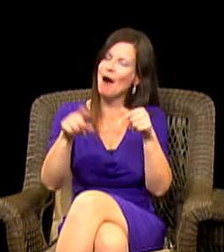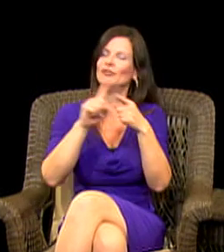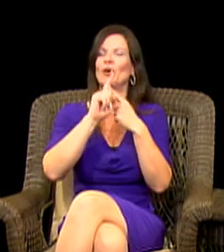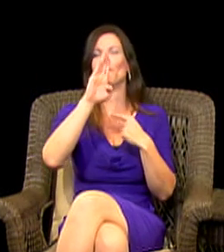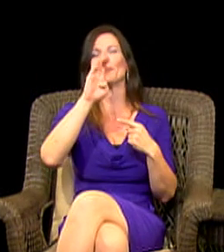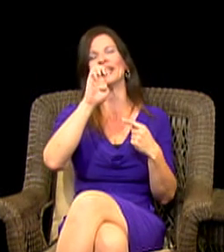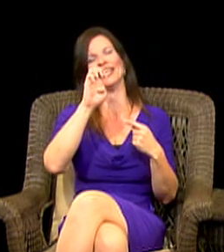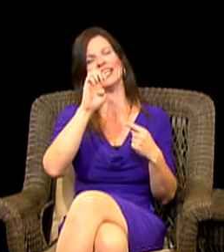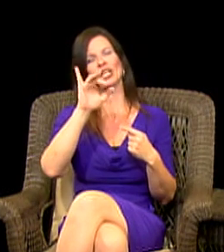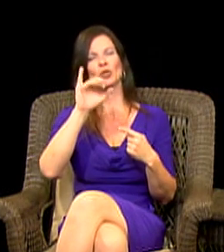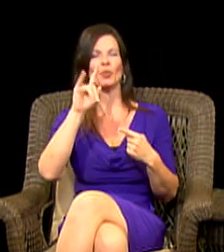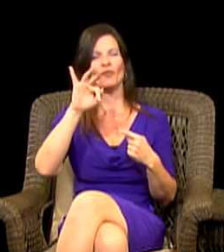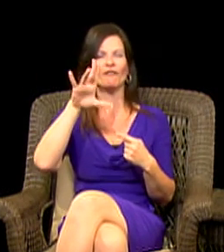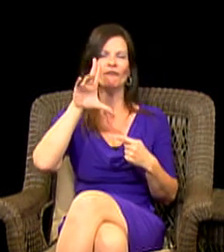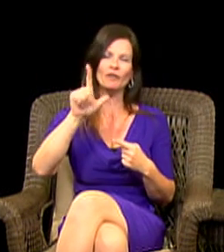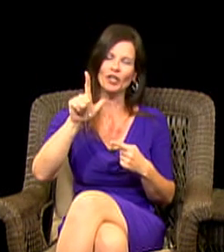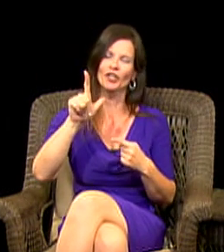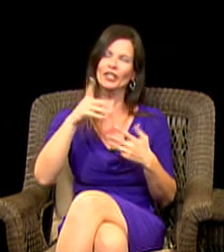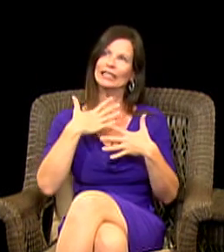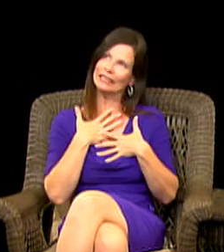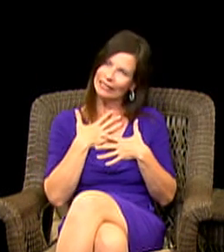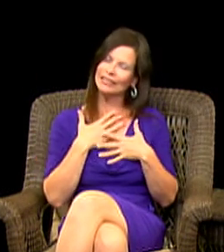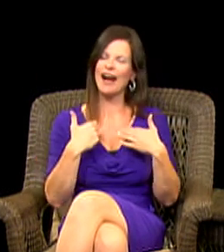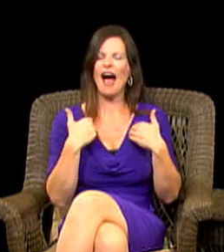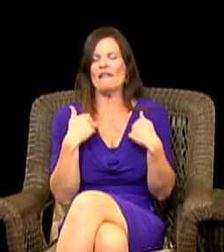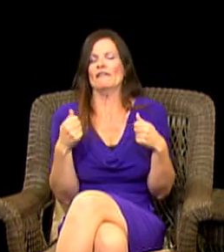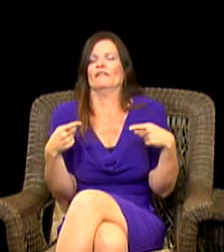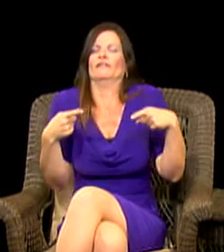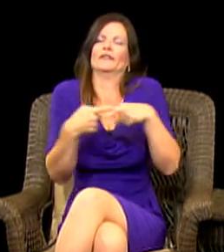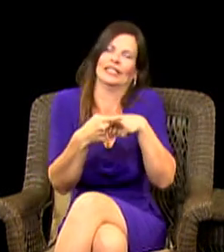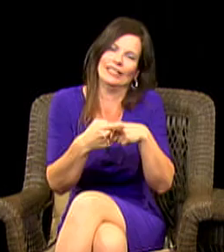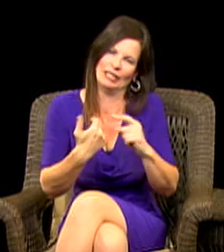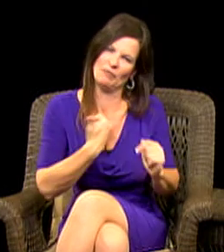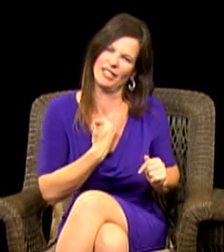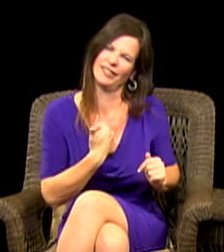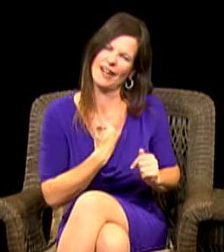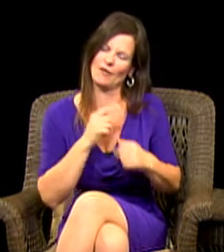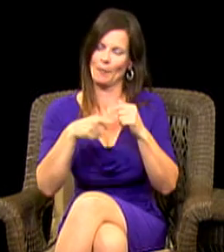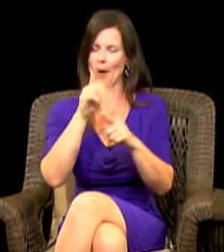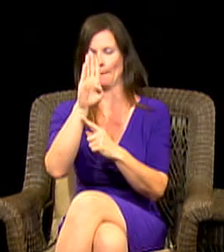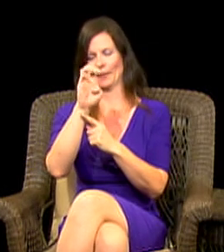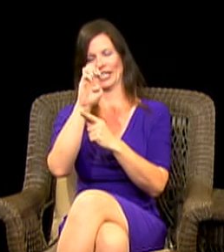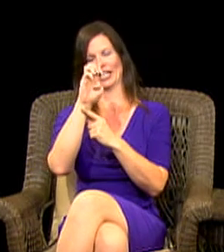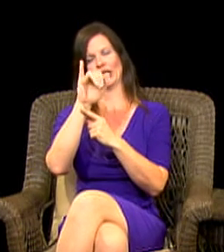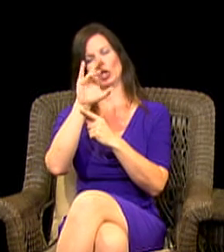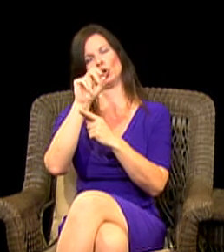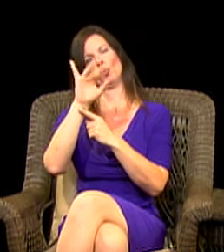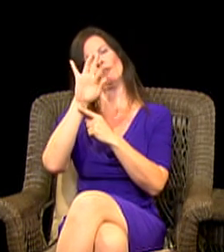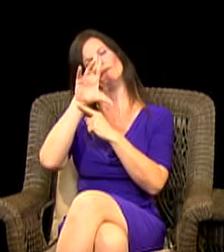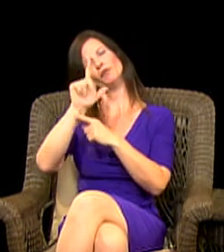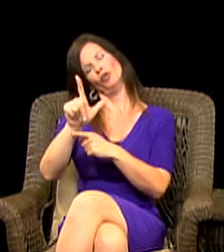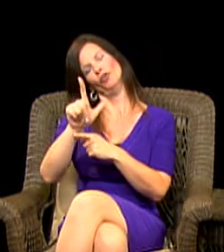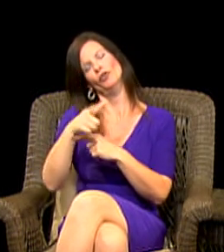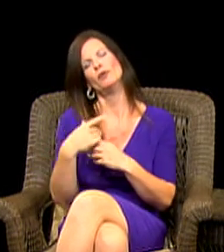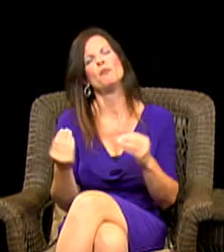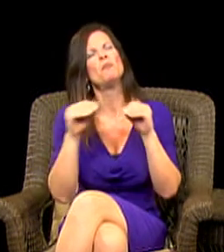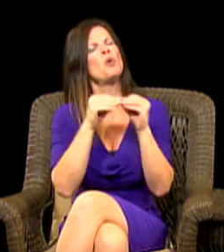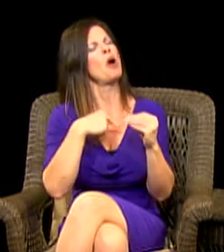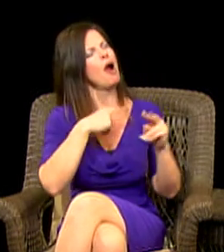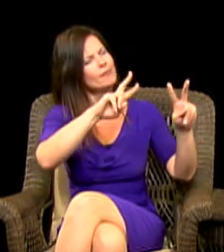Okay, now um, I would like to discuss this particular video that was done. It's called Beyoutiful.